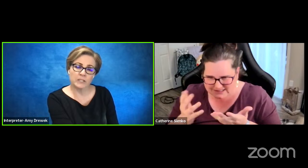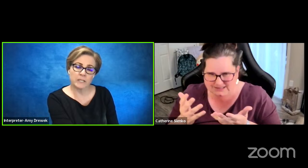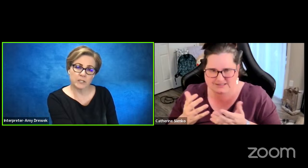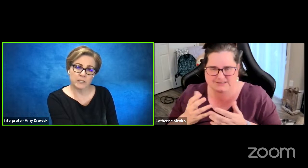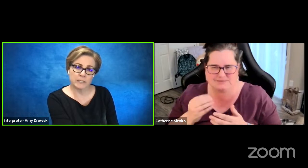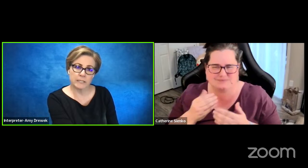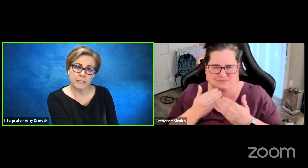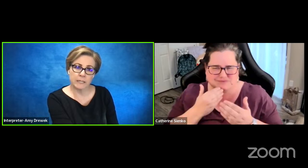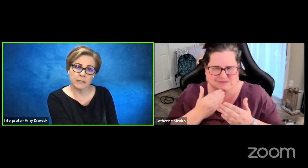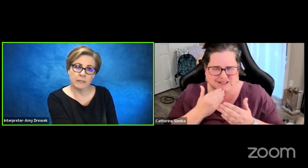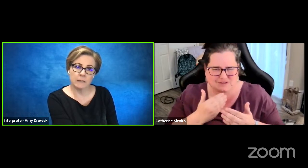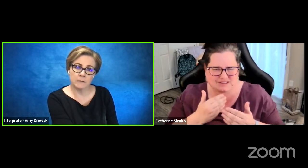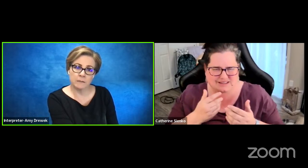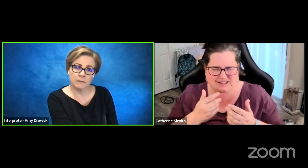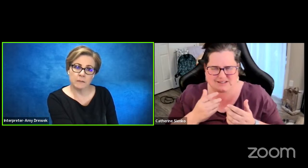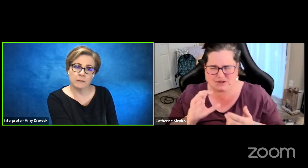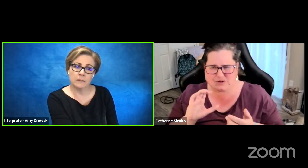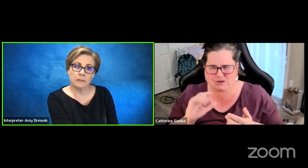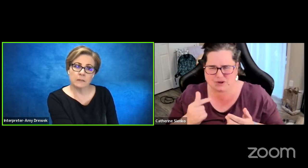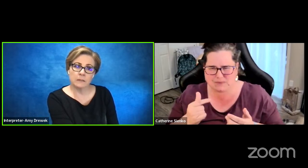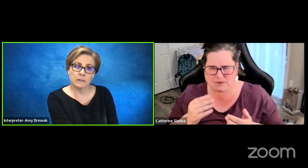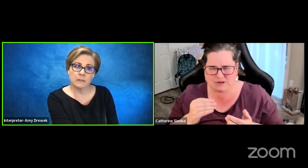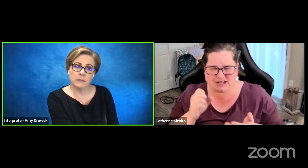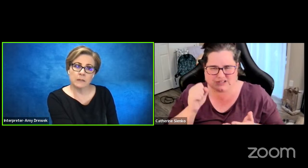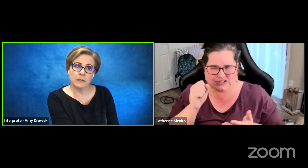And again, congratulations to Nikki.